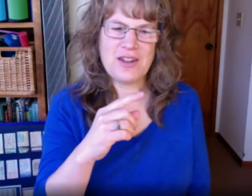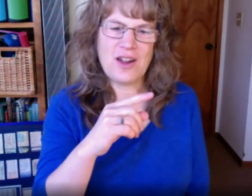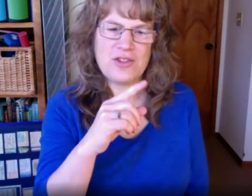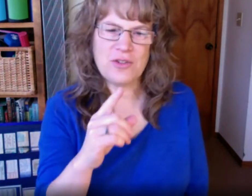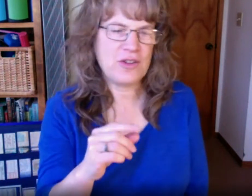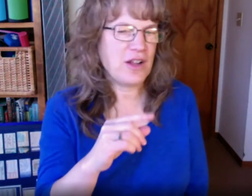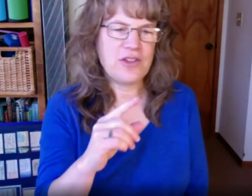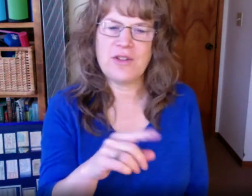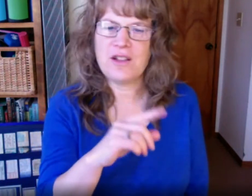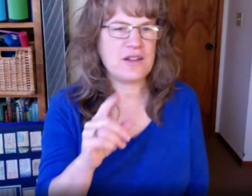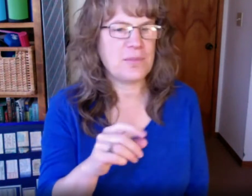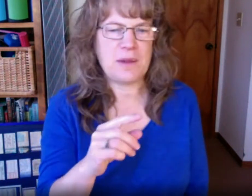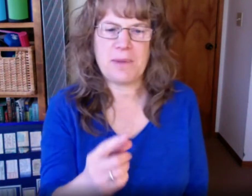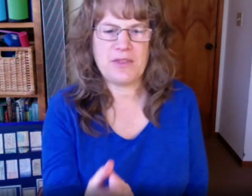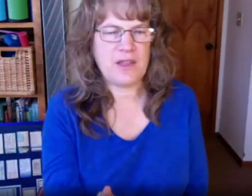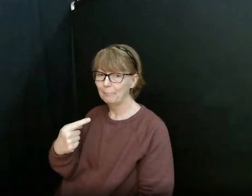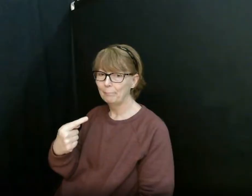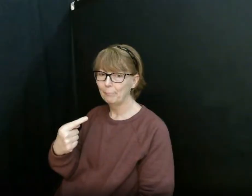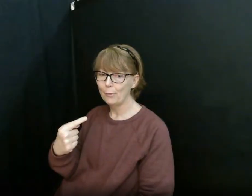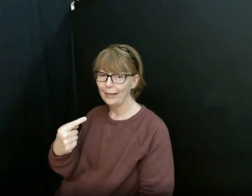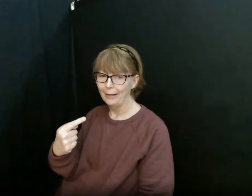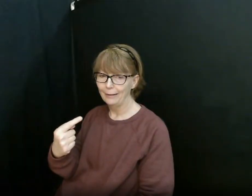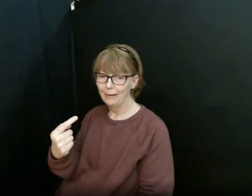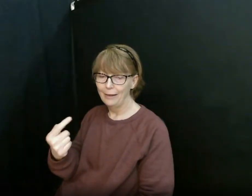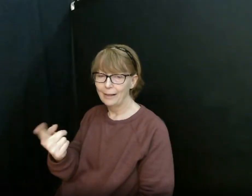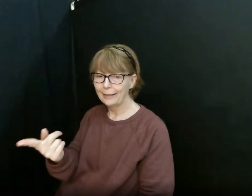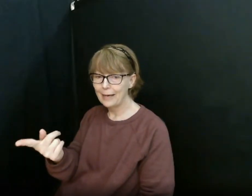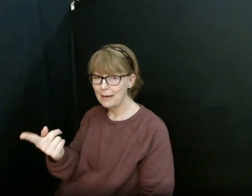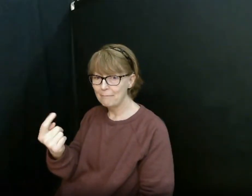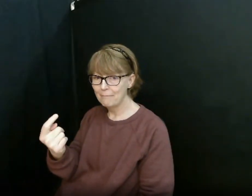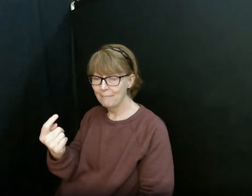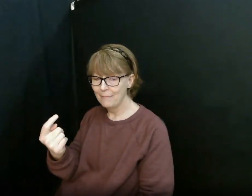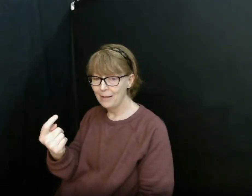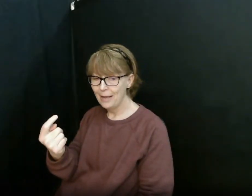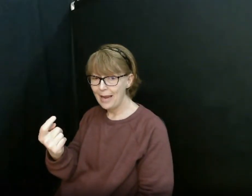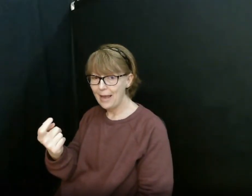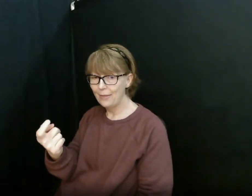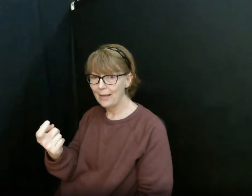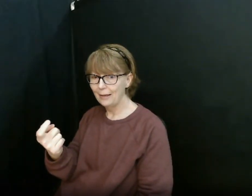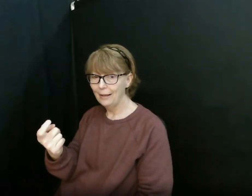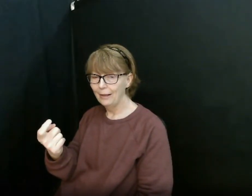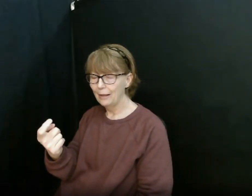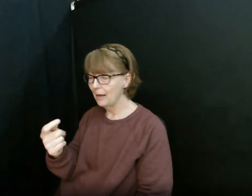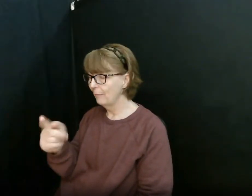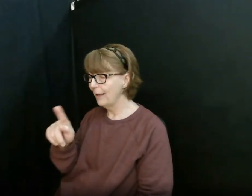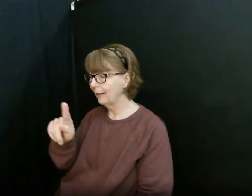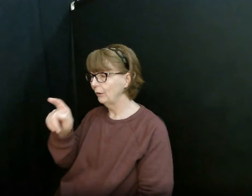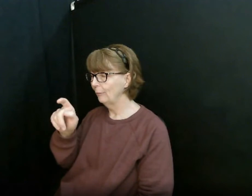you doing? Like come and pointing it. Like So, come, and then like you're